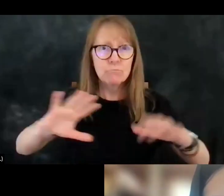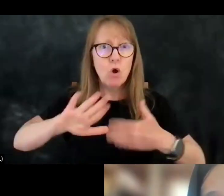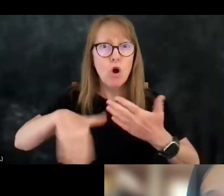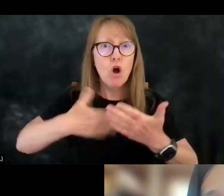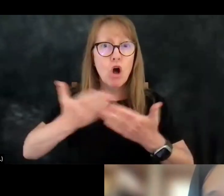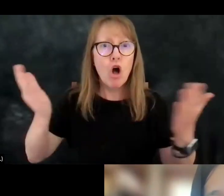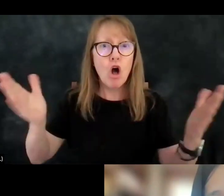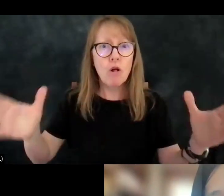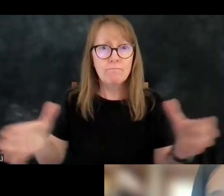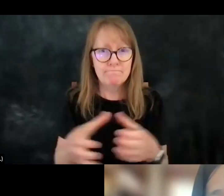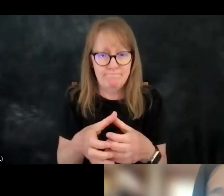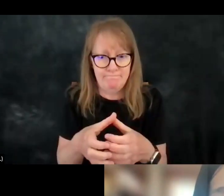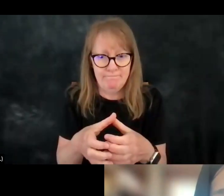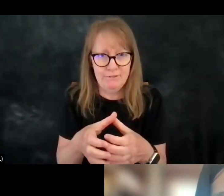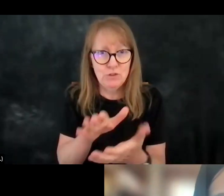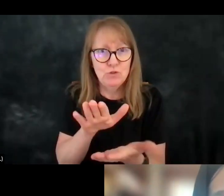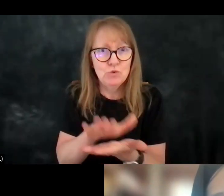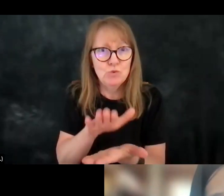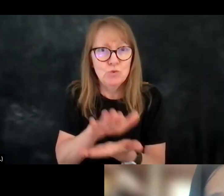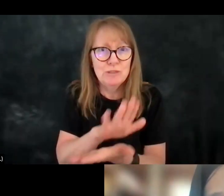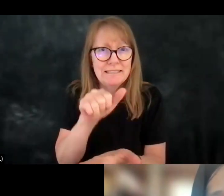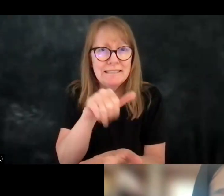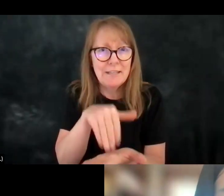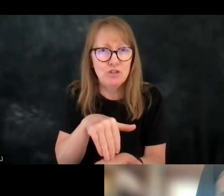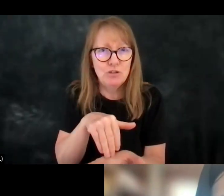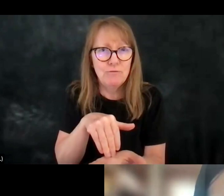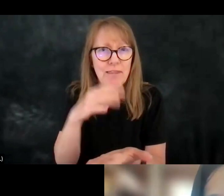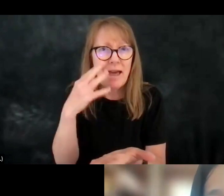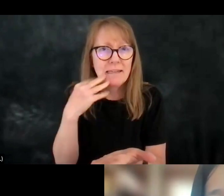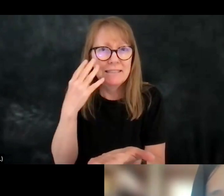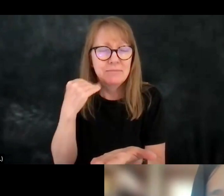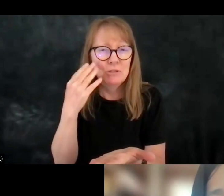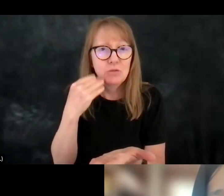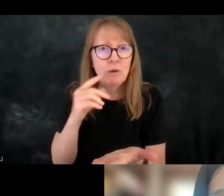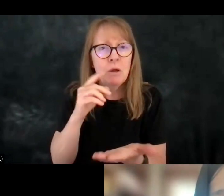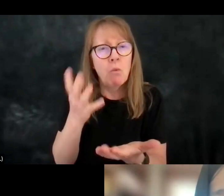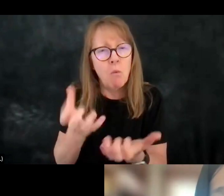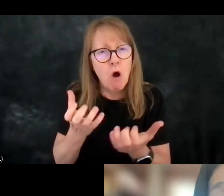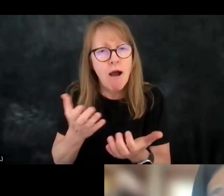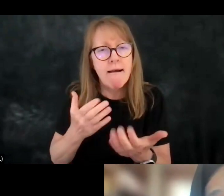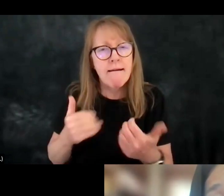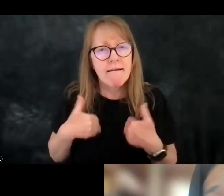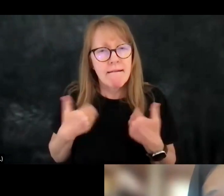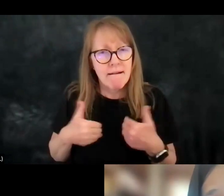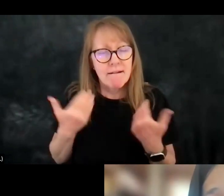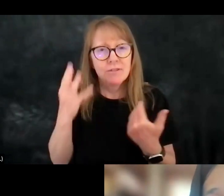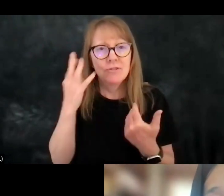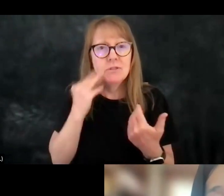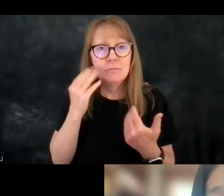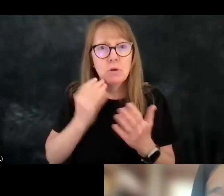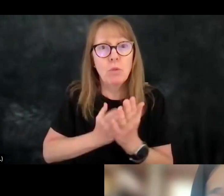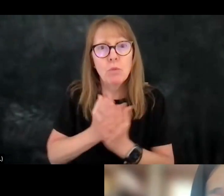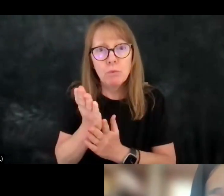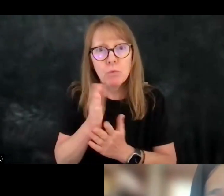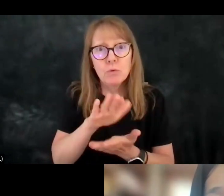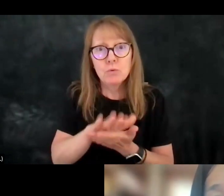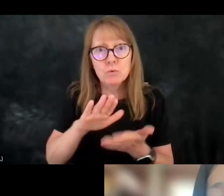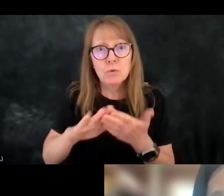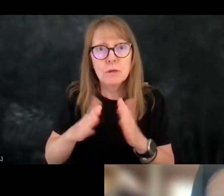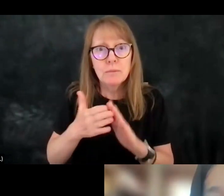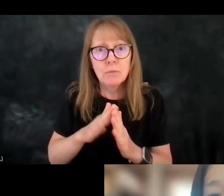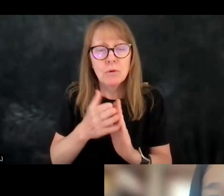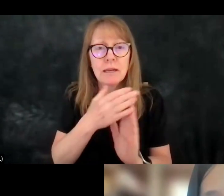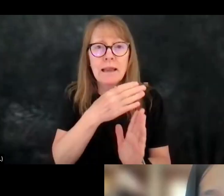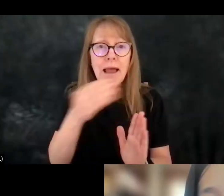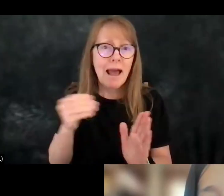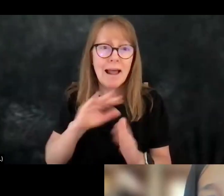our young people to experience all of that opportunity right through their school communities, and also to know that